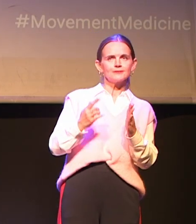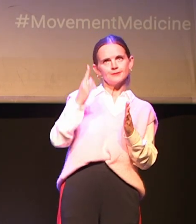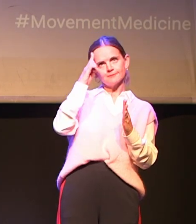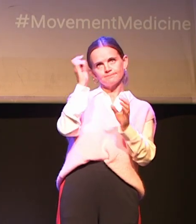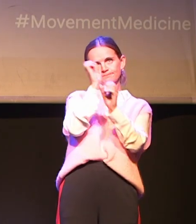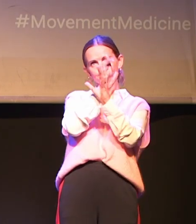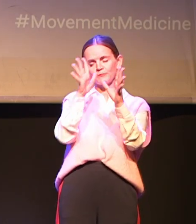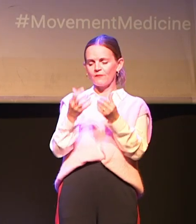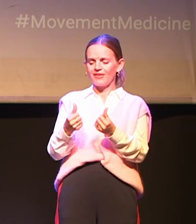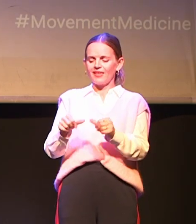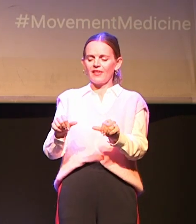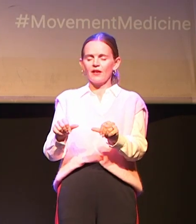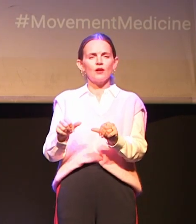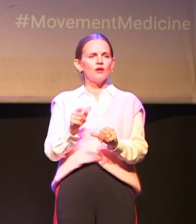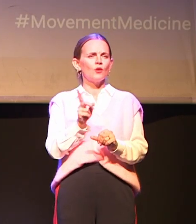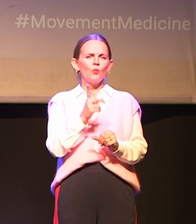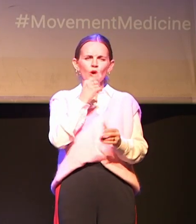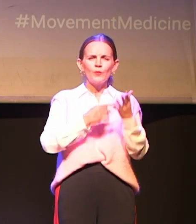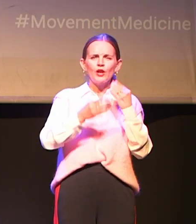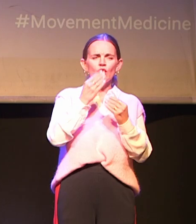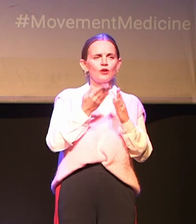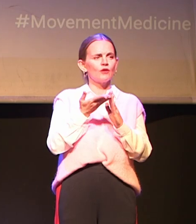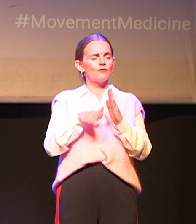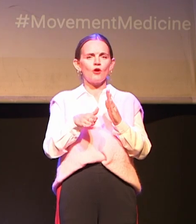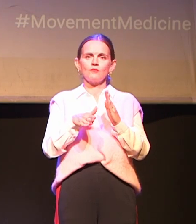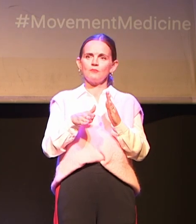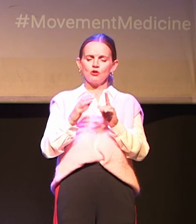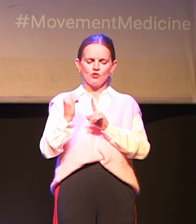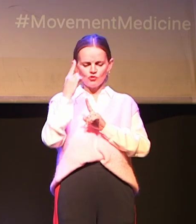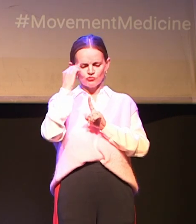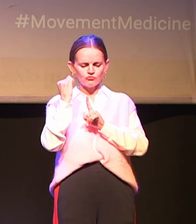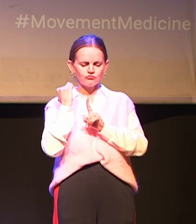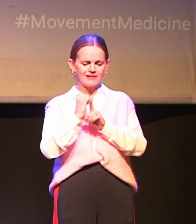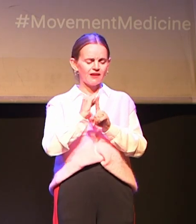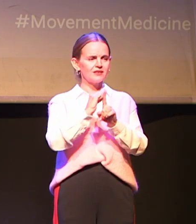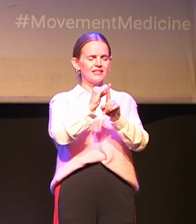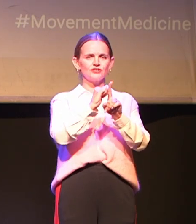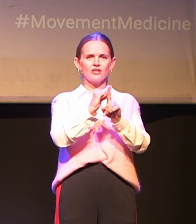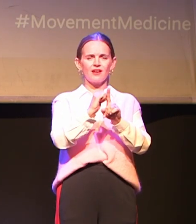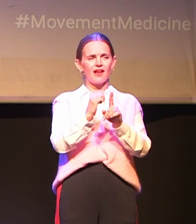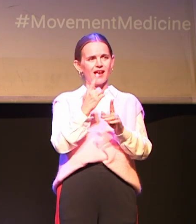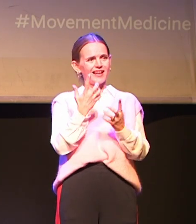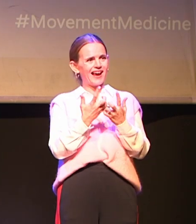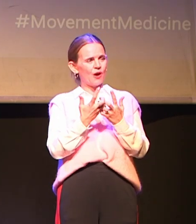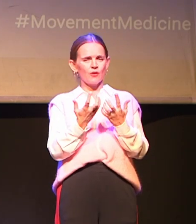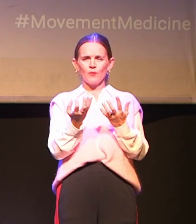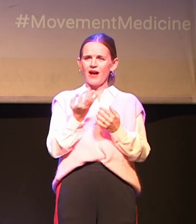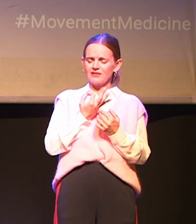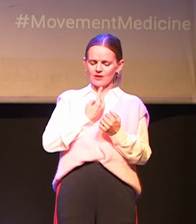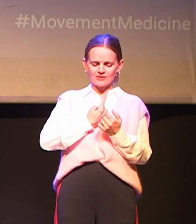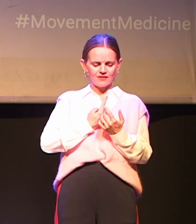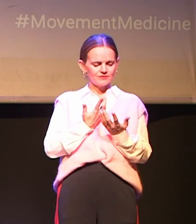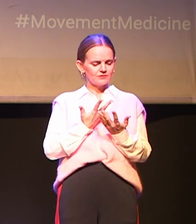from disability justice, radical vacuum regulations, and most critically, love, what can we learn from love